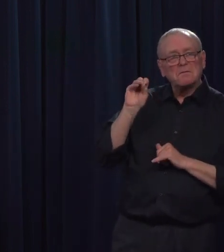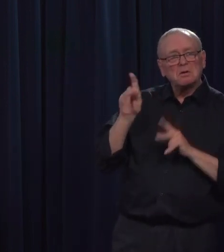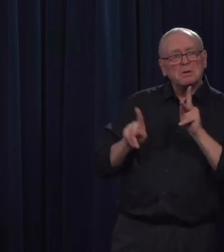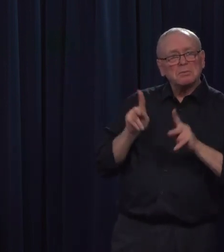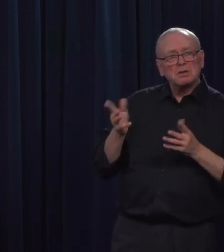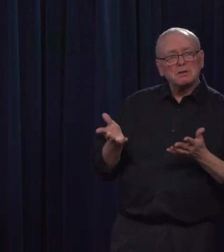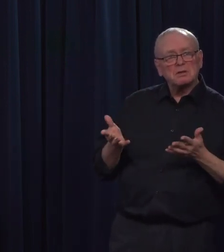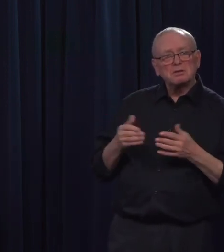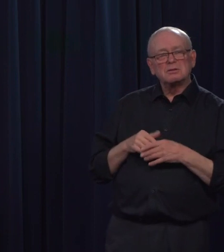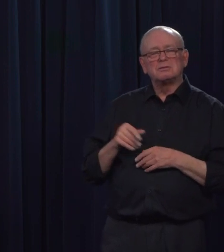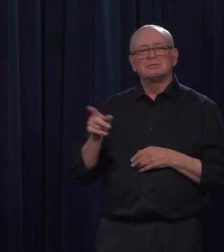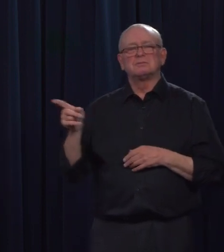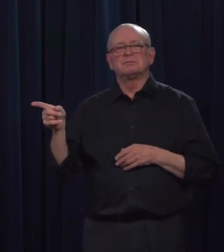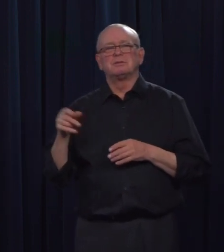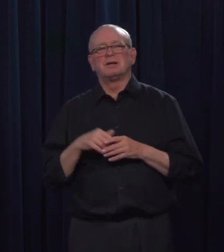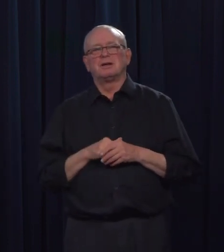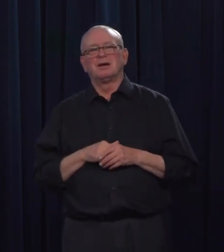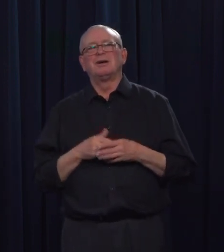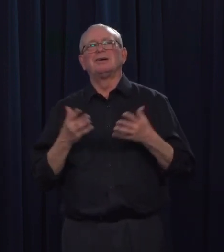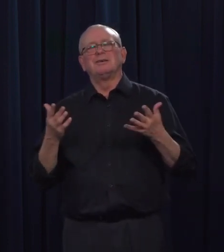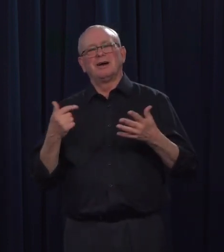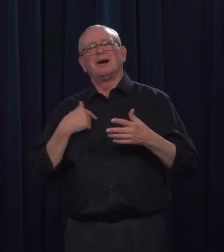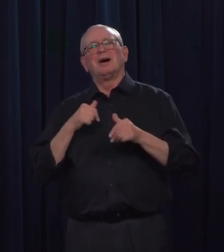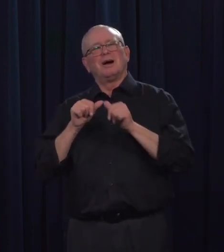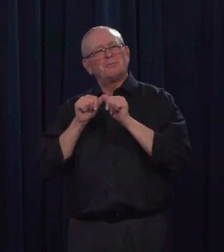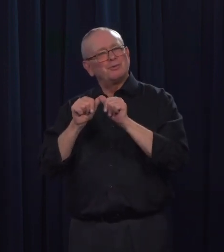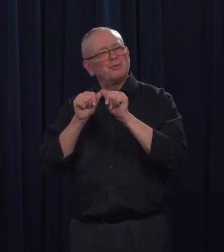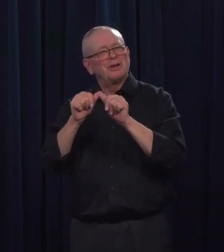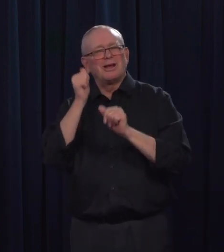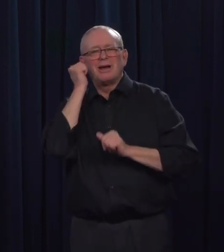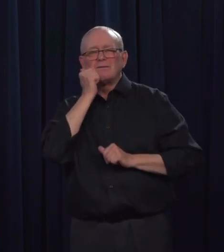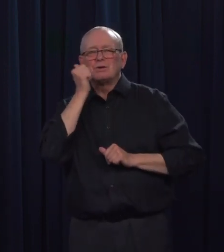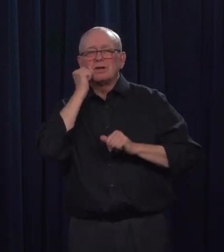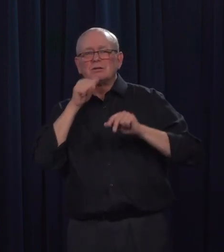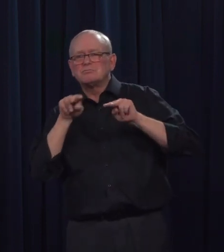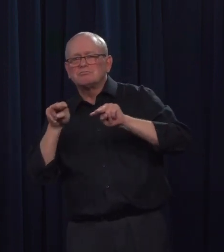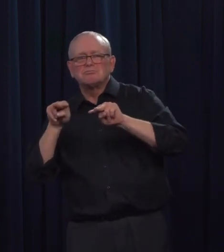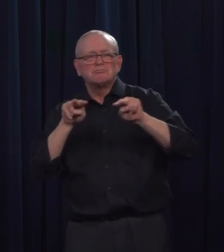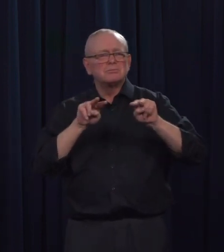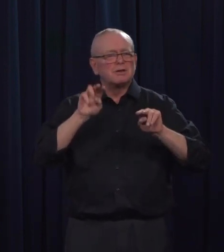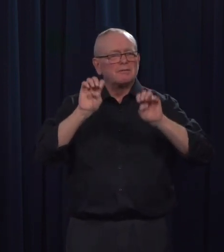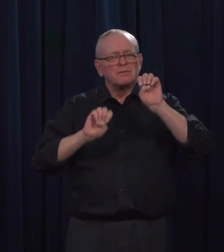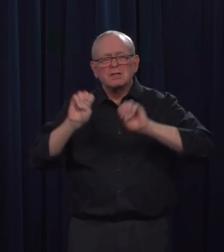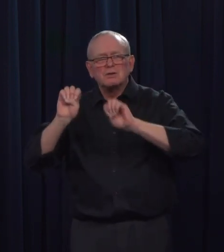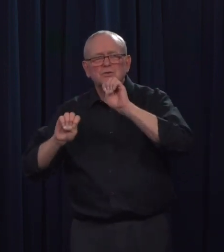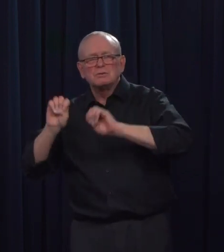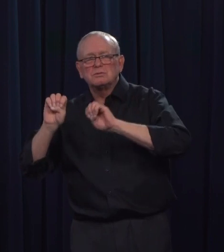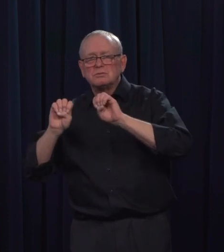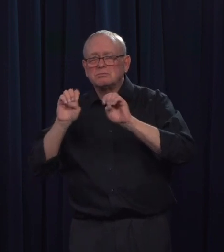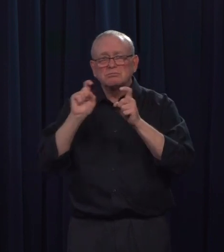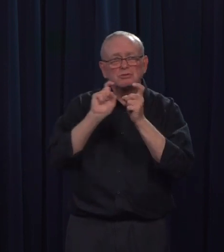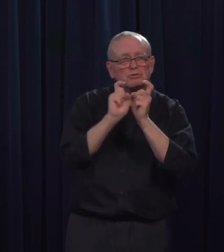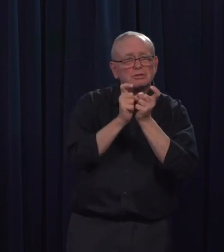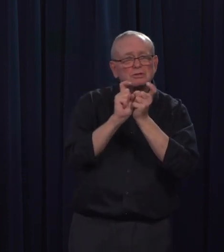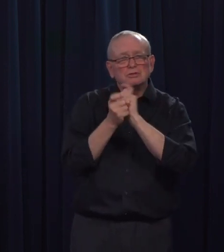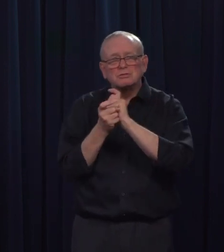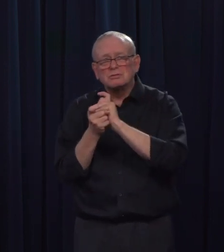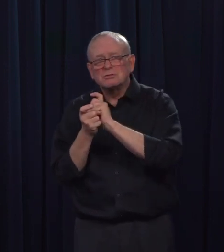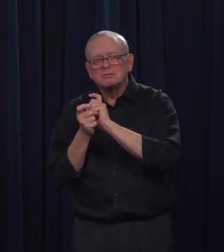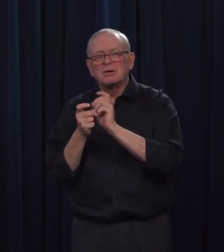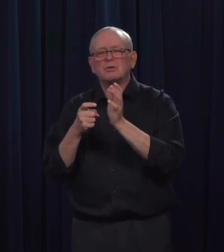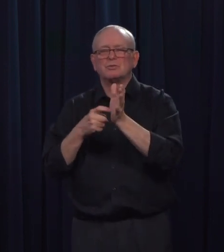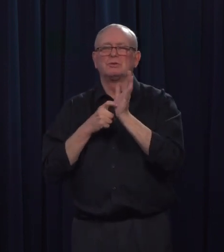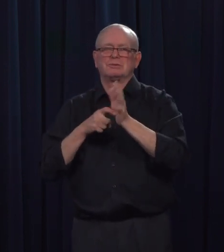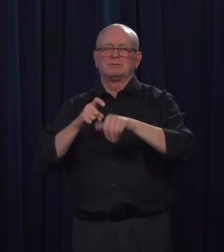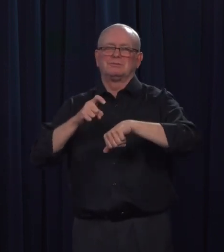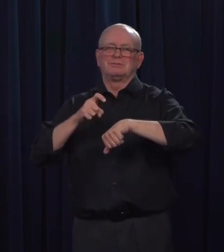the measures that we've already taken, whether or not any of those additional measures might be required. And those things take time because we know that every measure we